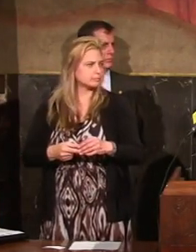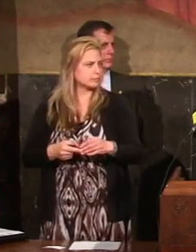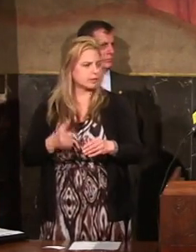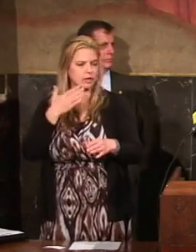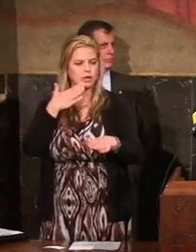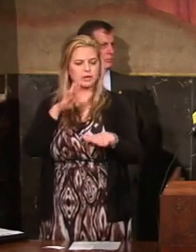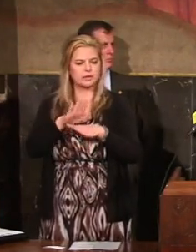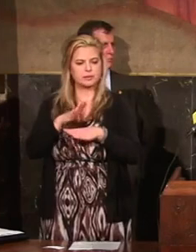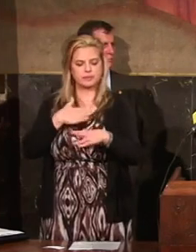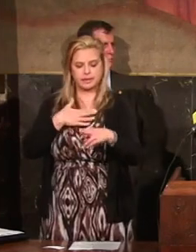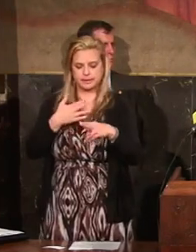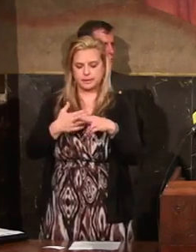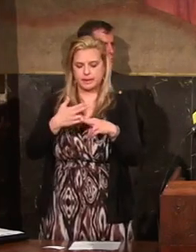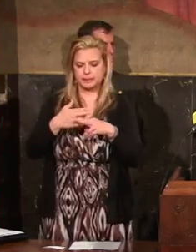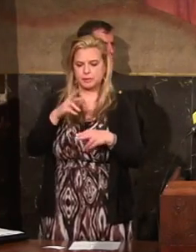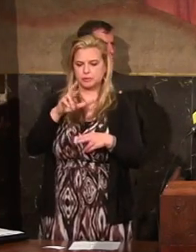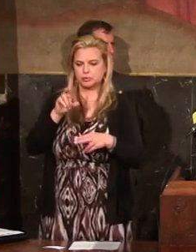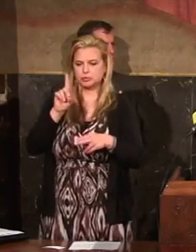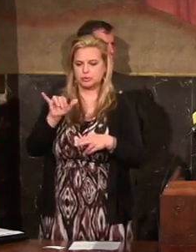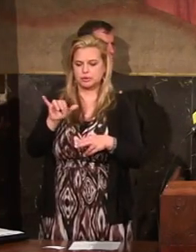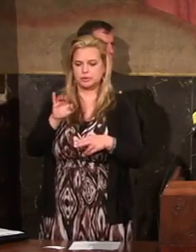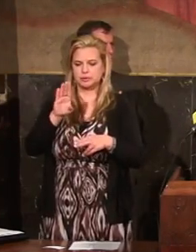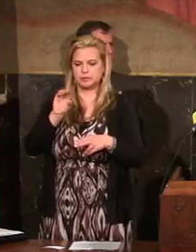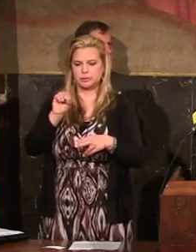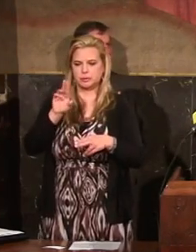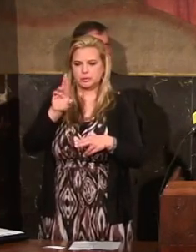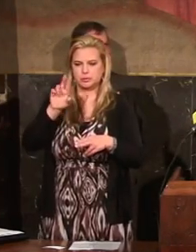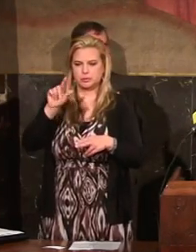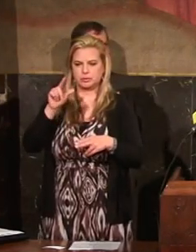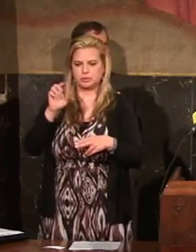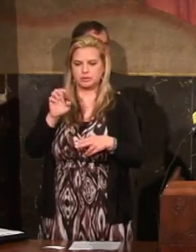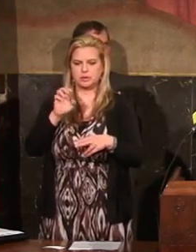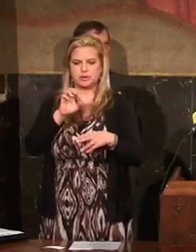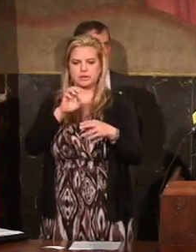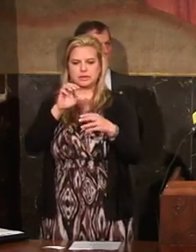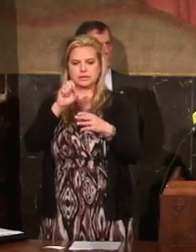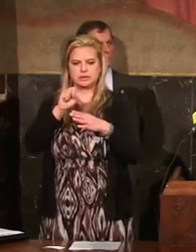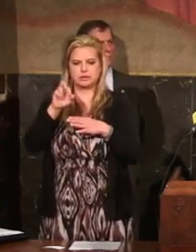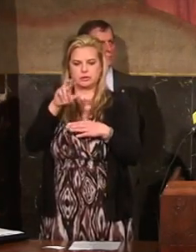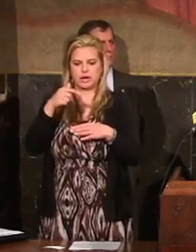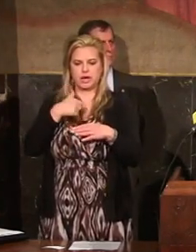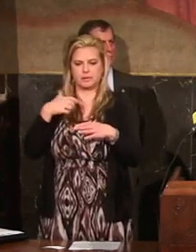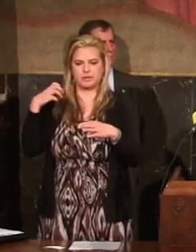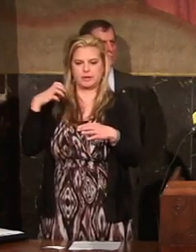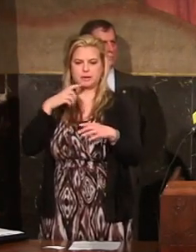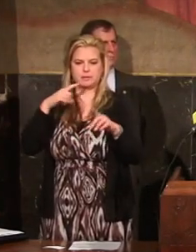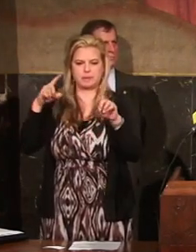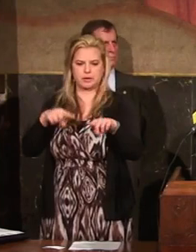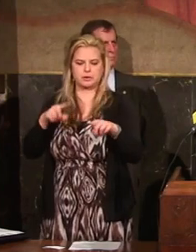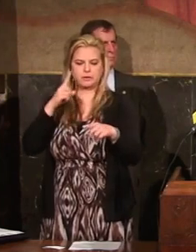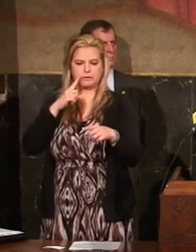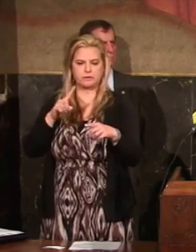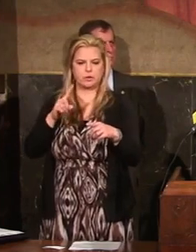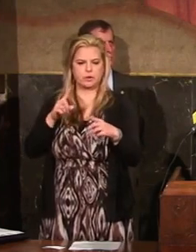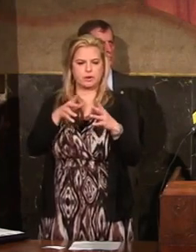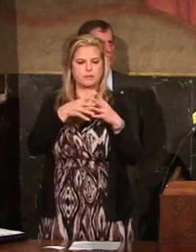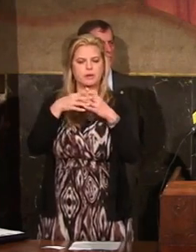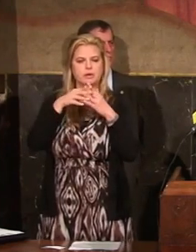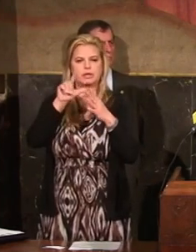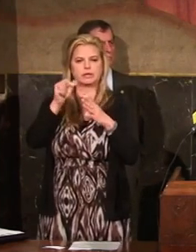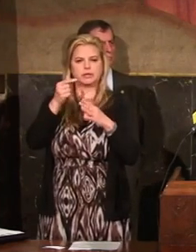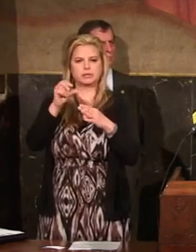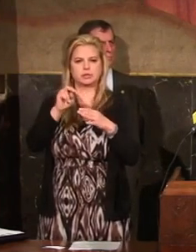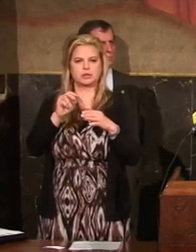Good afternoon. My name is Rudy Board Sr. I am the commander for the state of Louisiana and its American Legion Group. We are